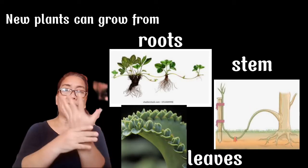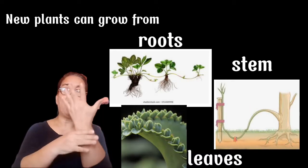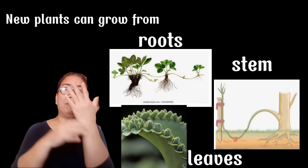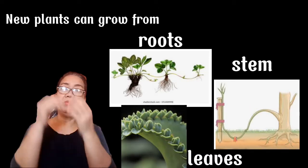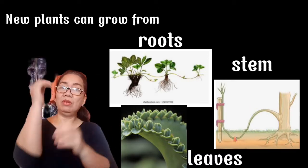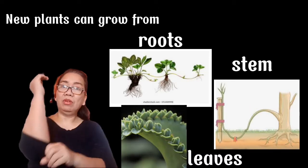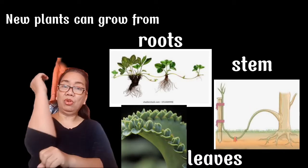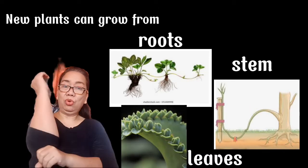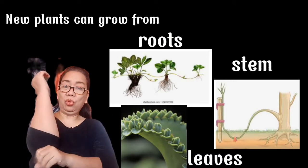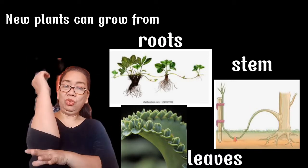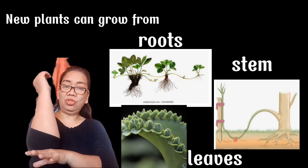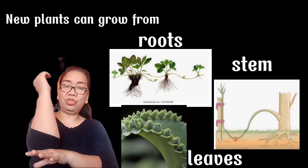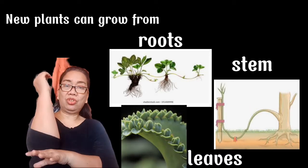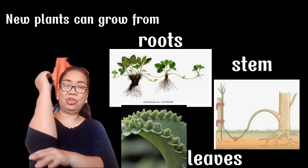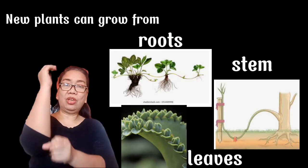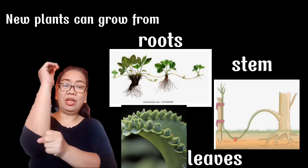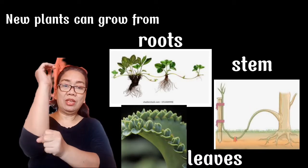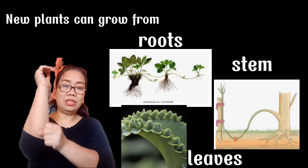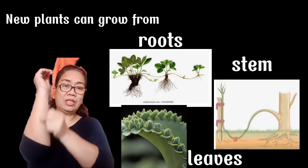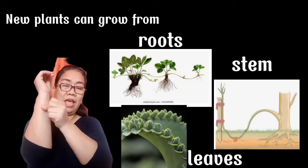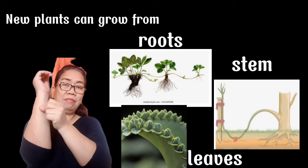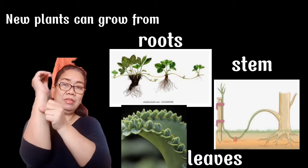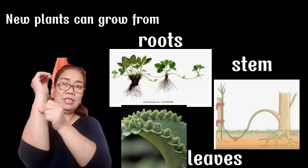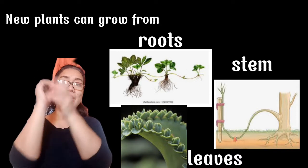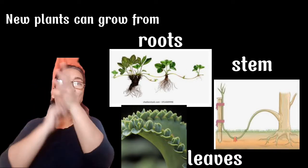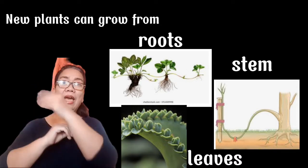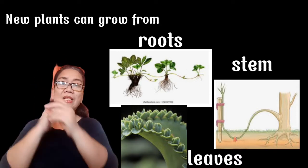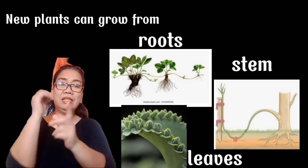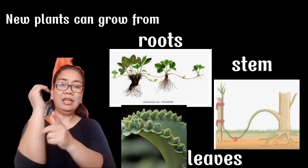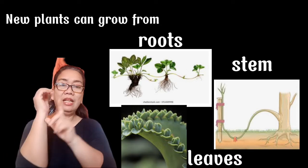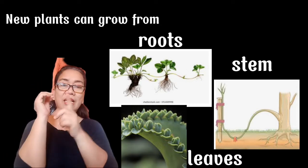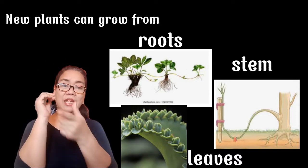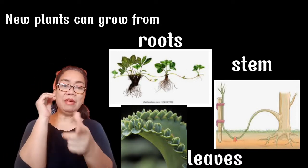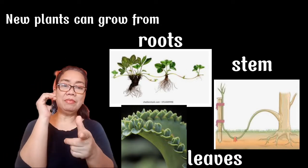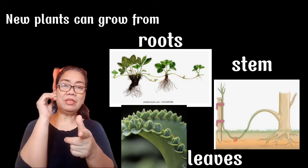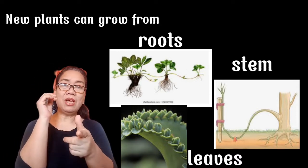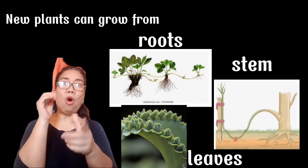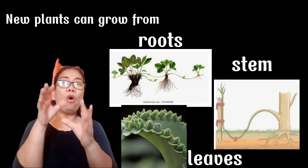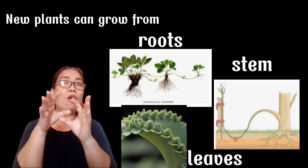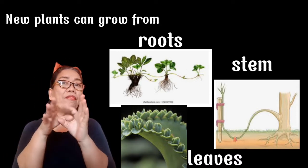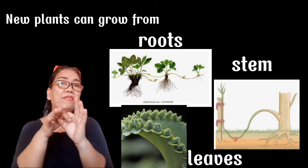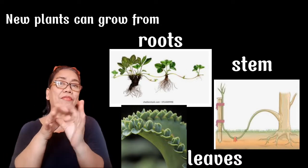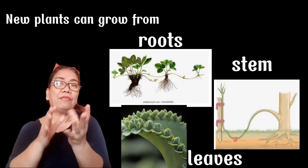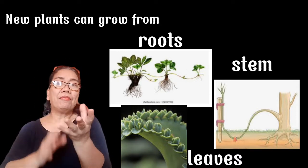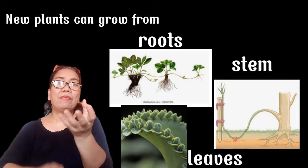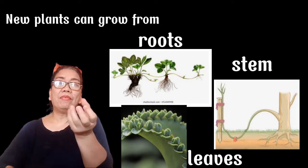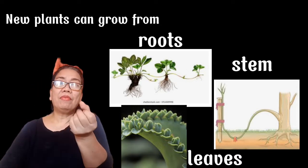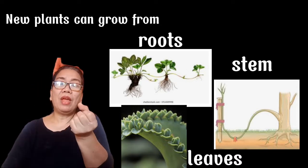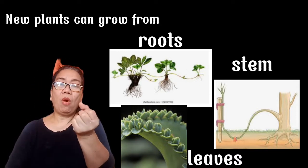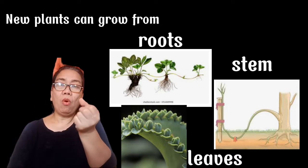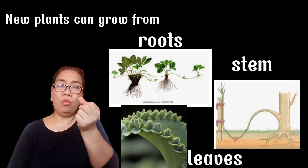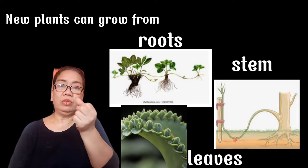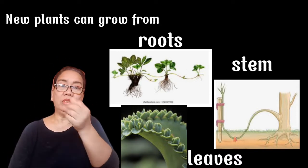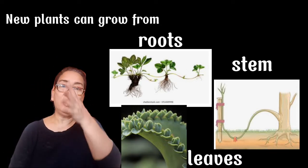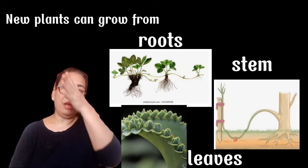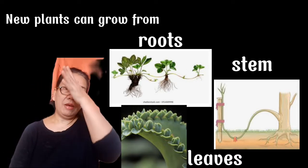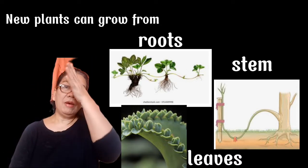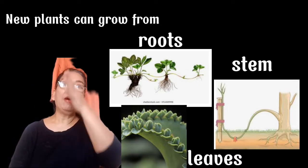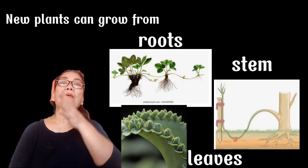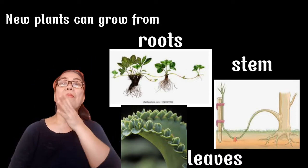grow from roots, stems, and leaves of their